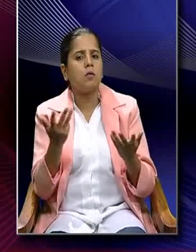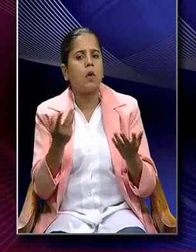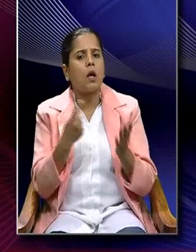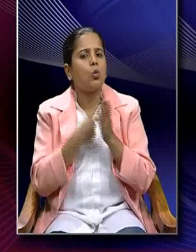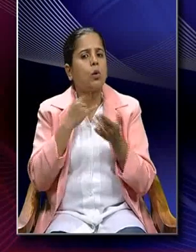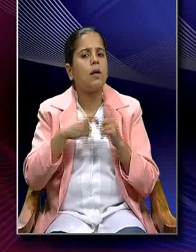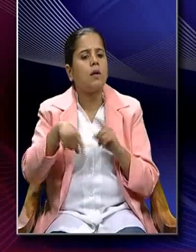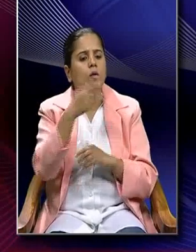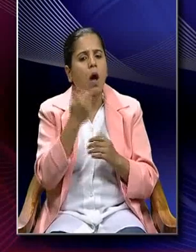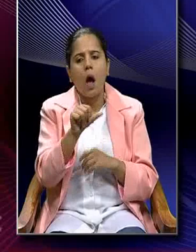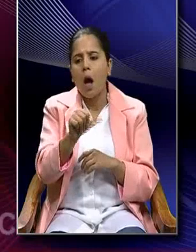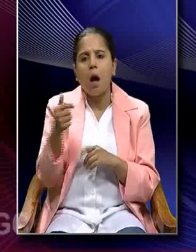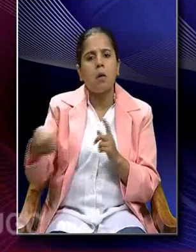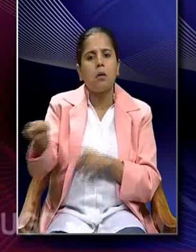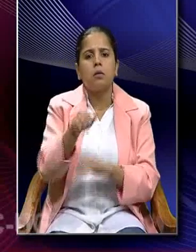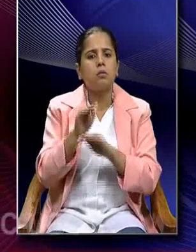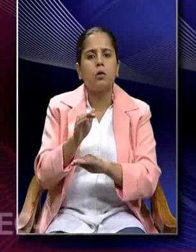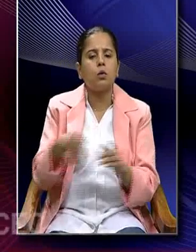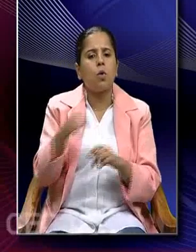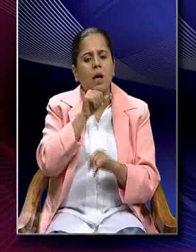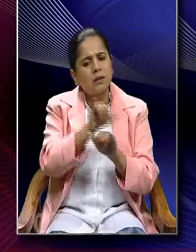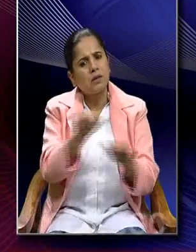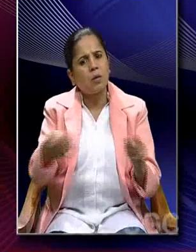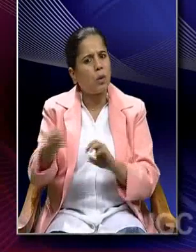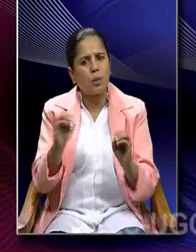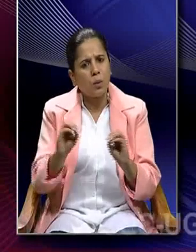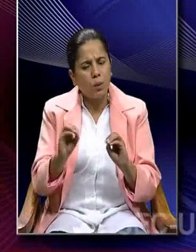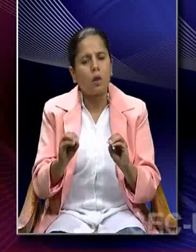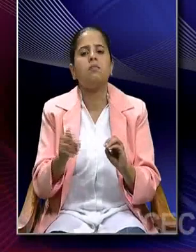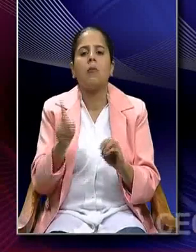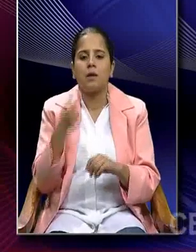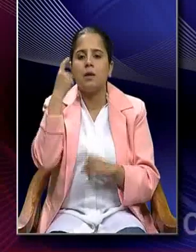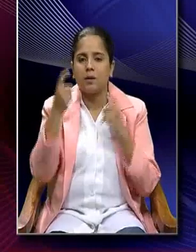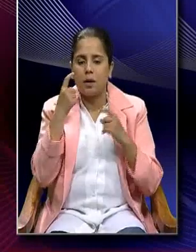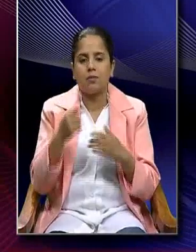to risk than others, children of her age. Thank you very much.